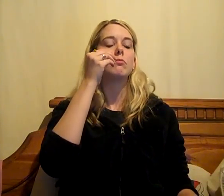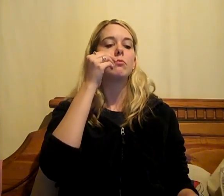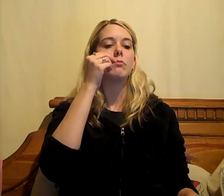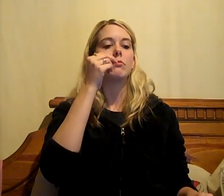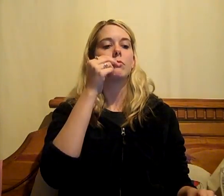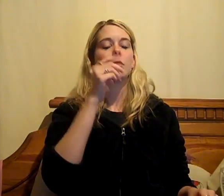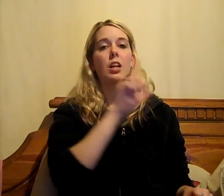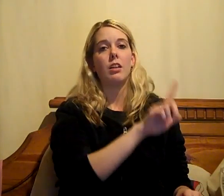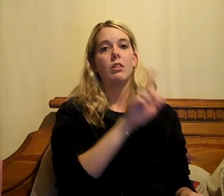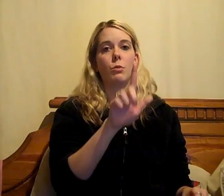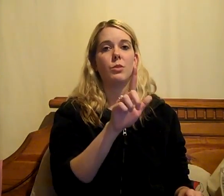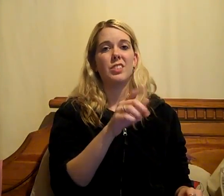anything.